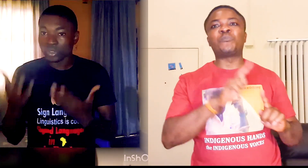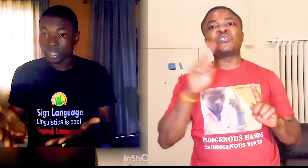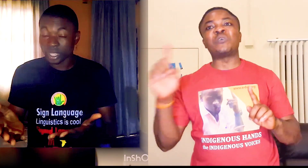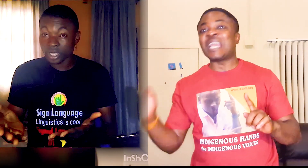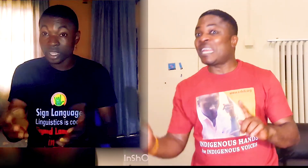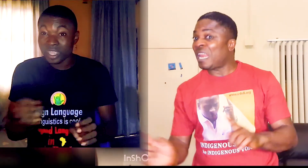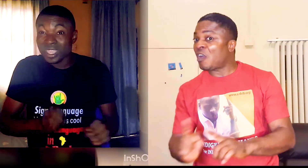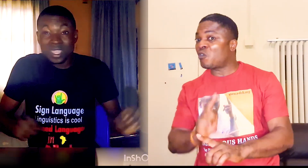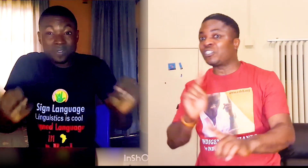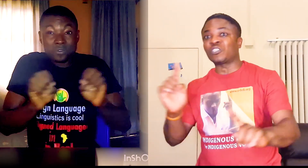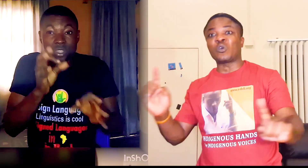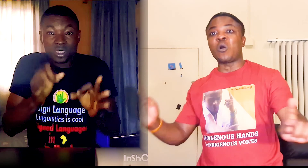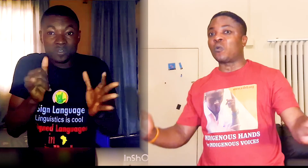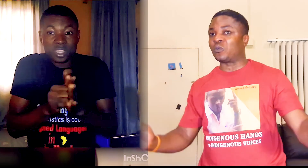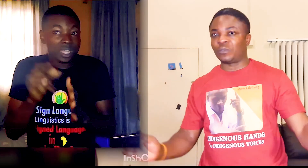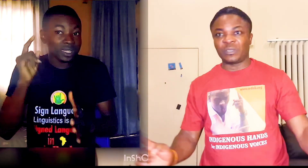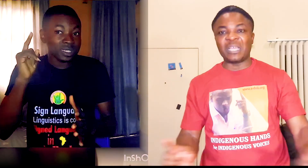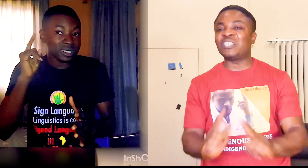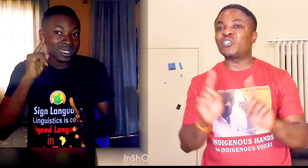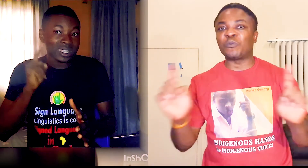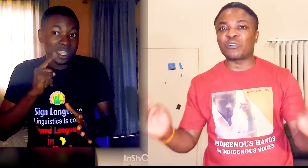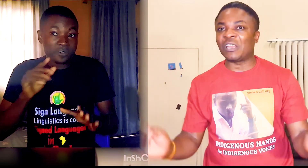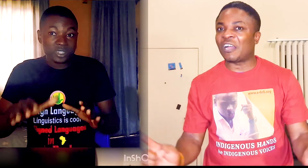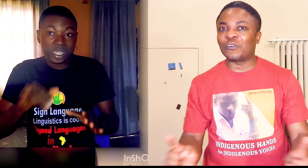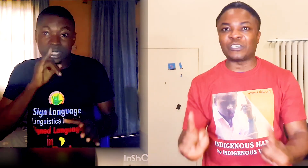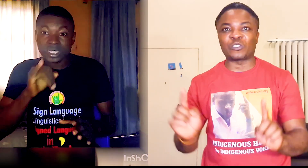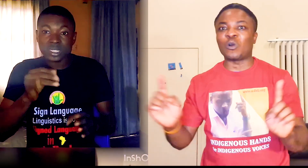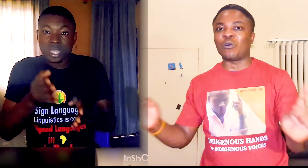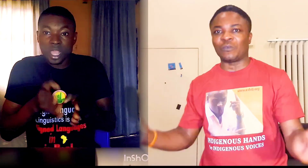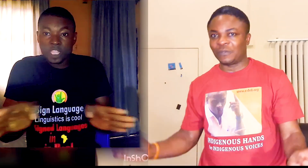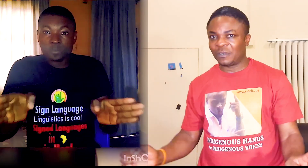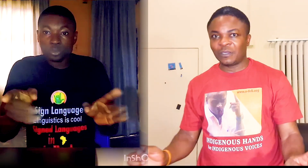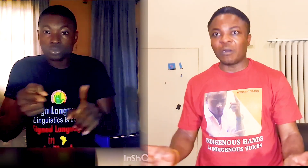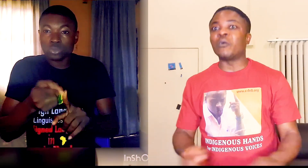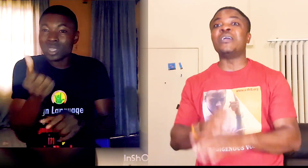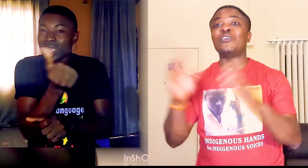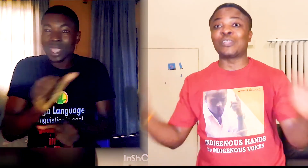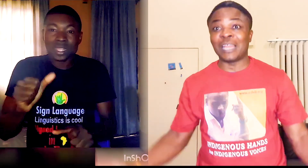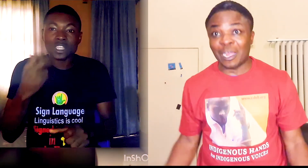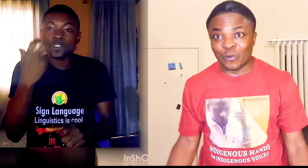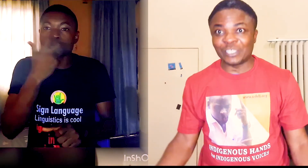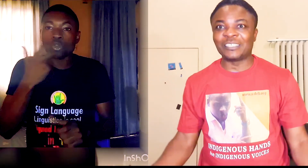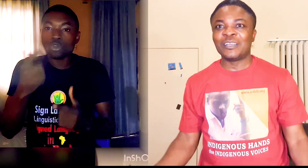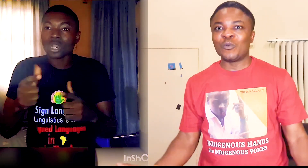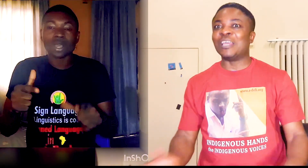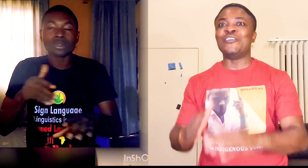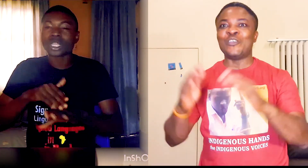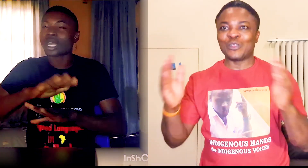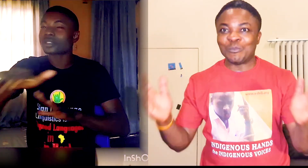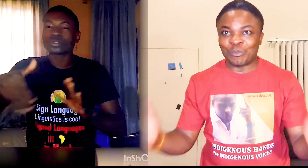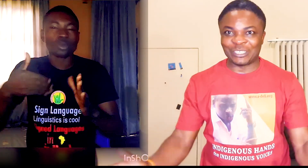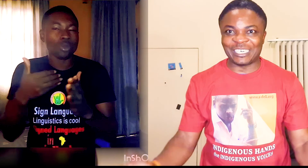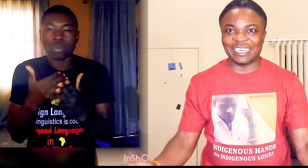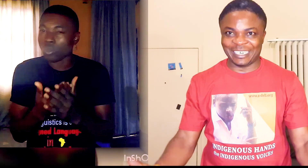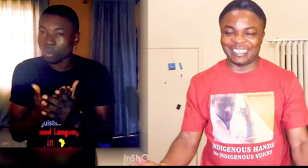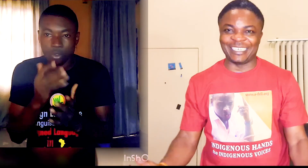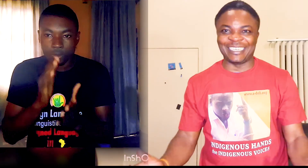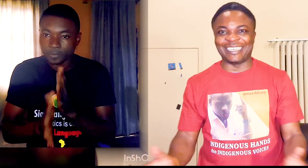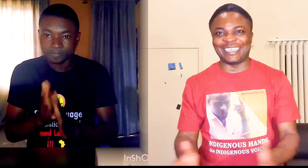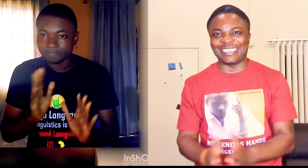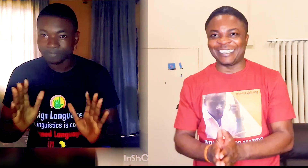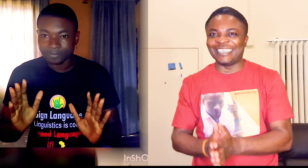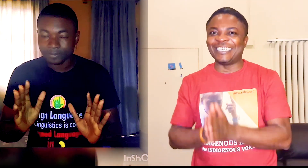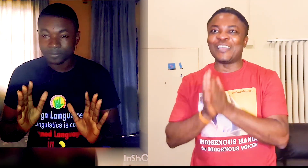was exposed to any language at all, any spoken language at all, or any other language with any other